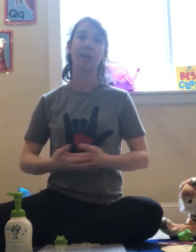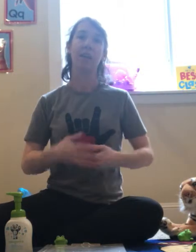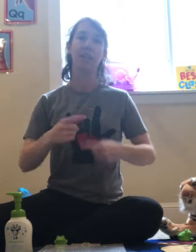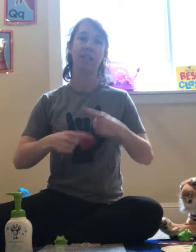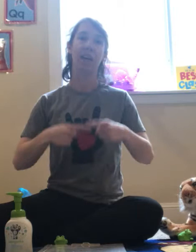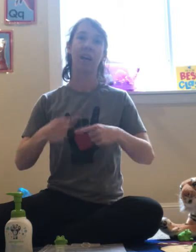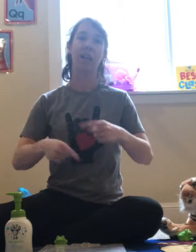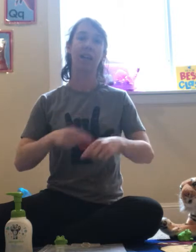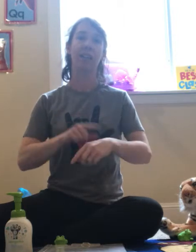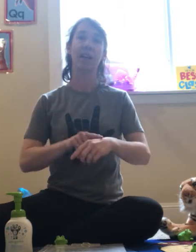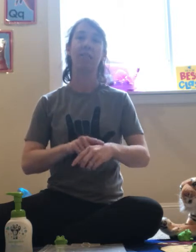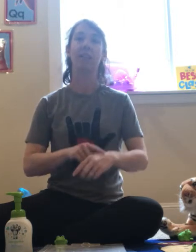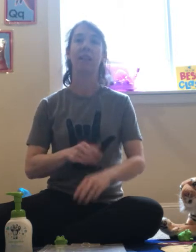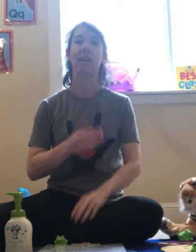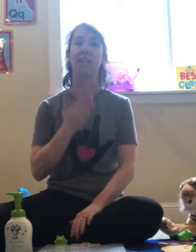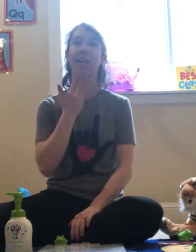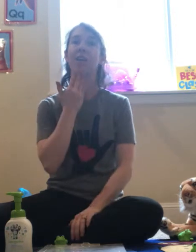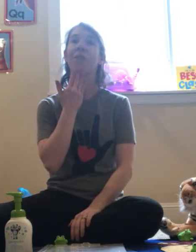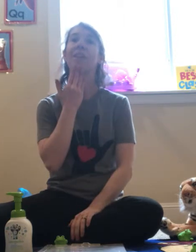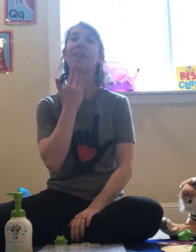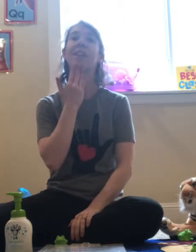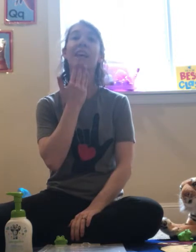baby signing time. And then I say,